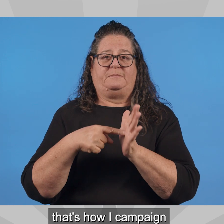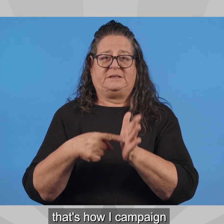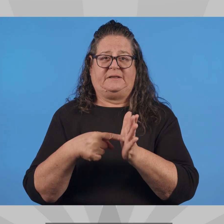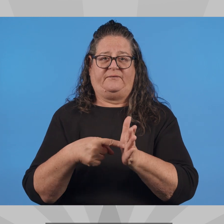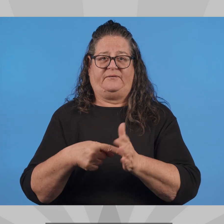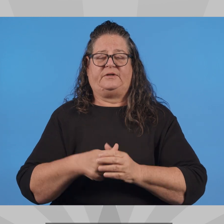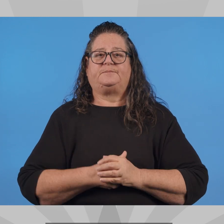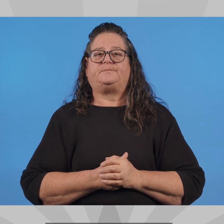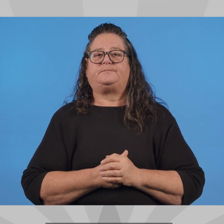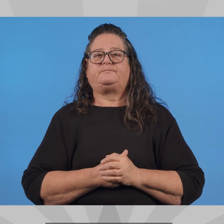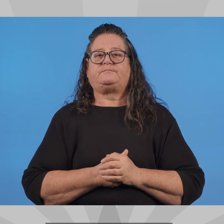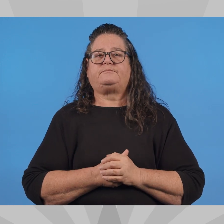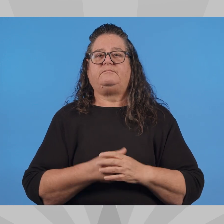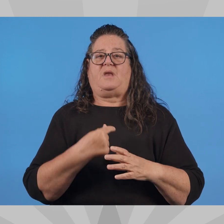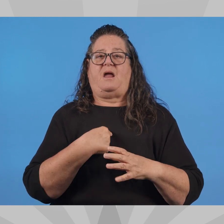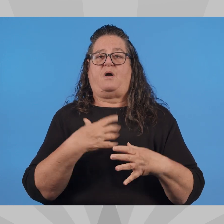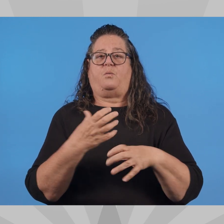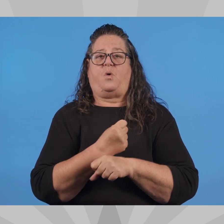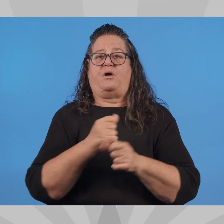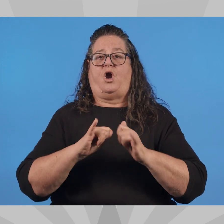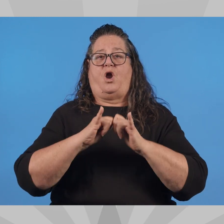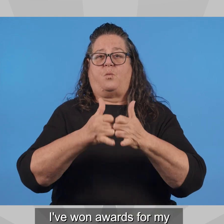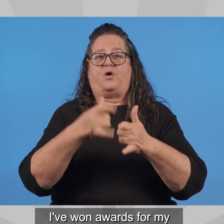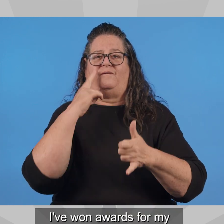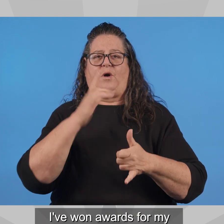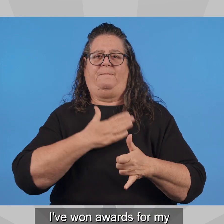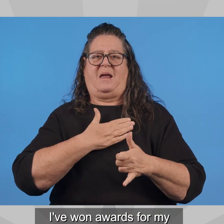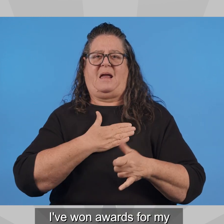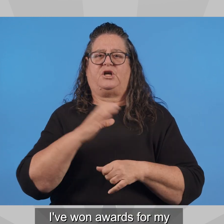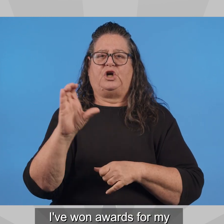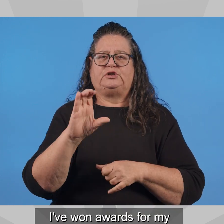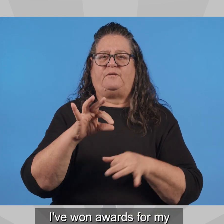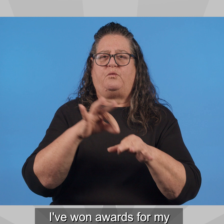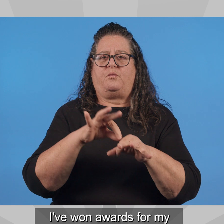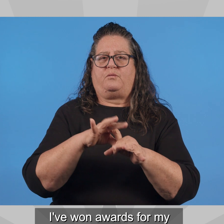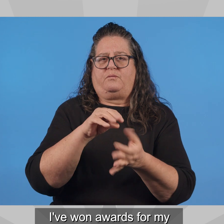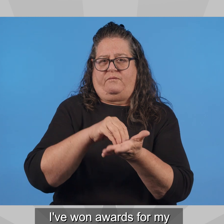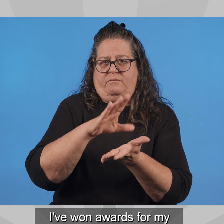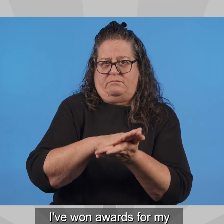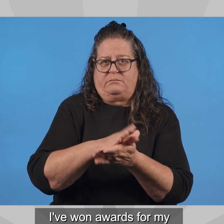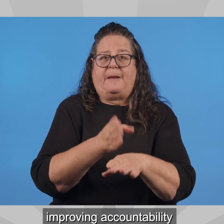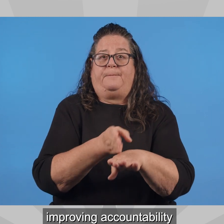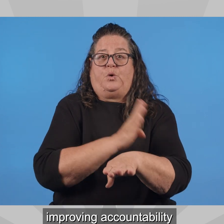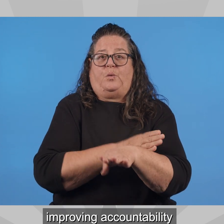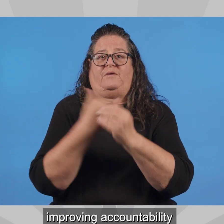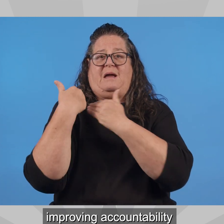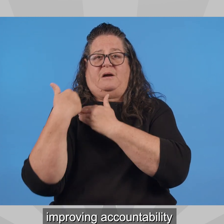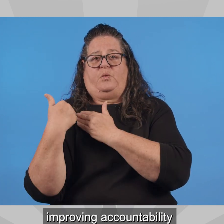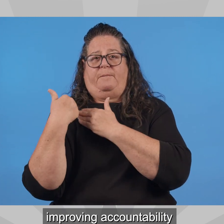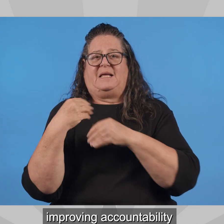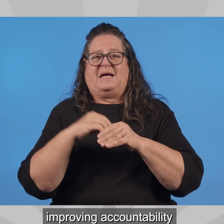I vote as your representative. I've won awards for my conservative voting record,